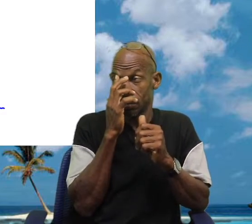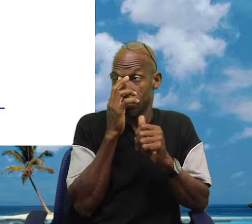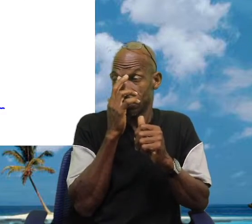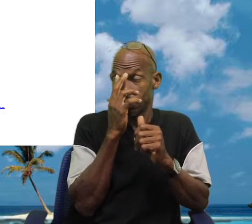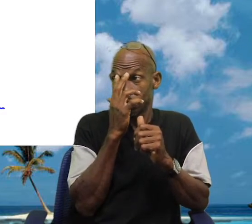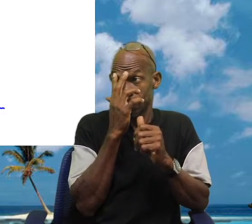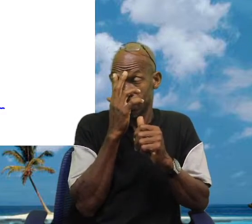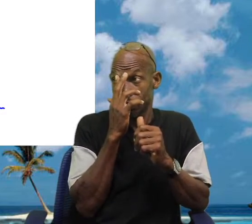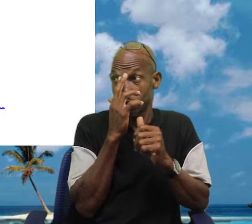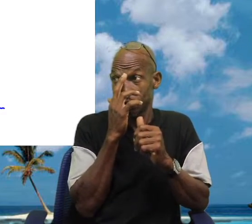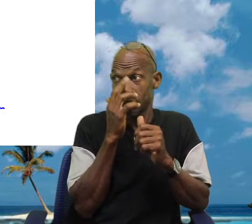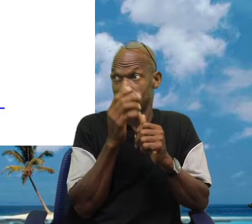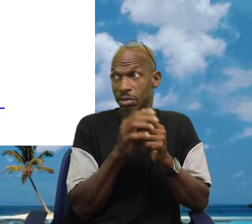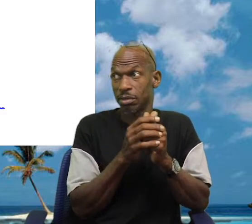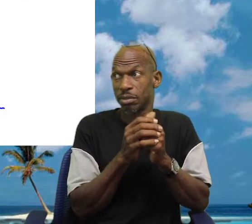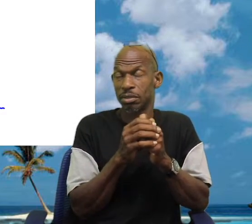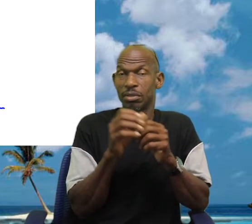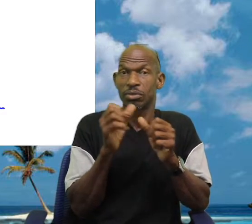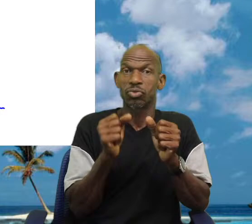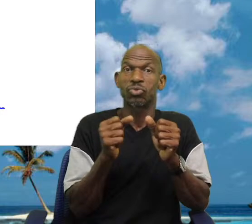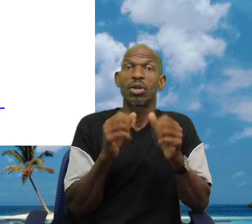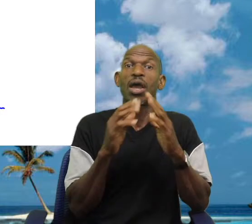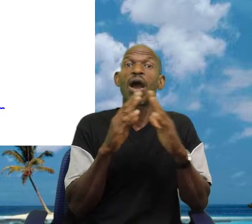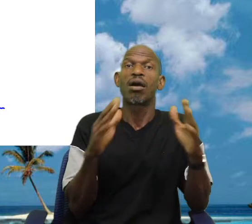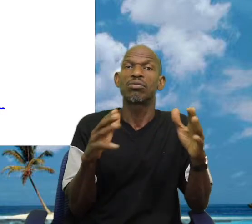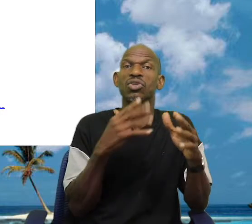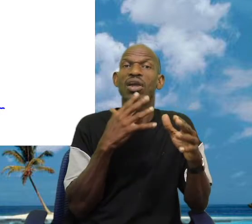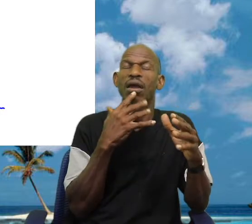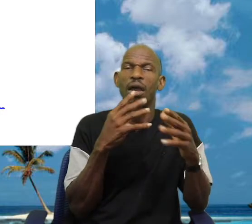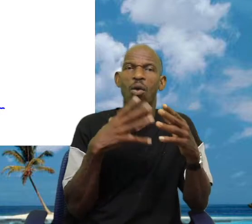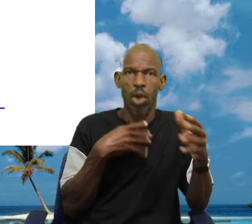So white is telling me the color of the house.